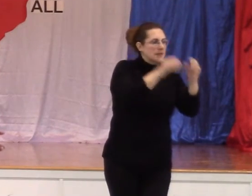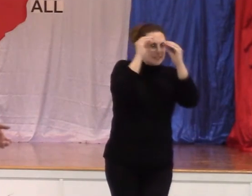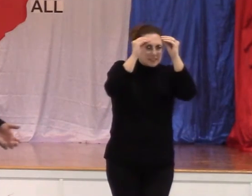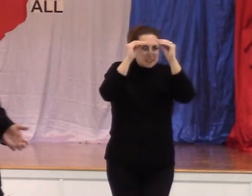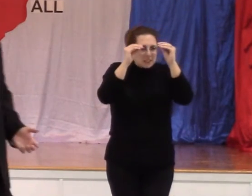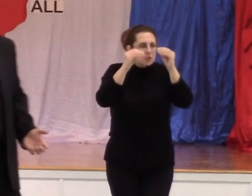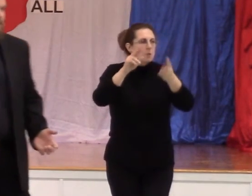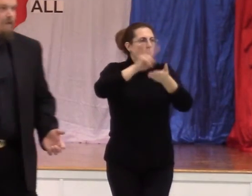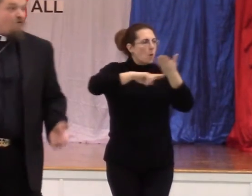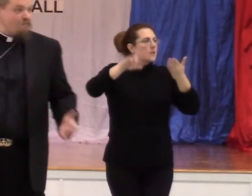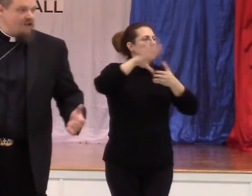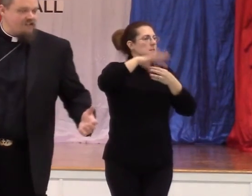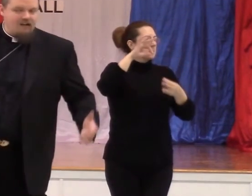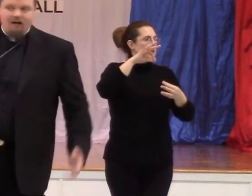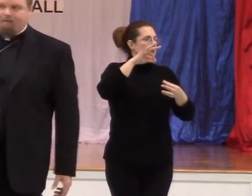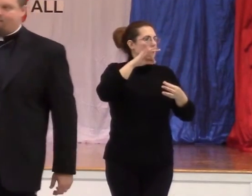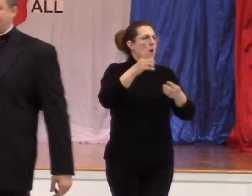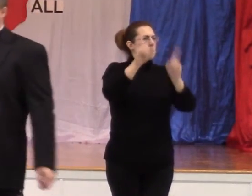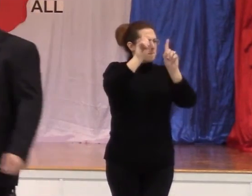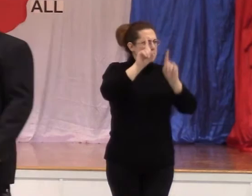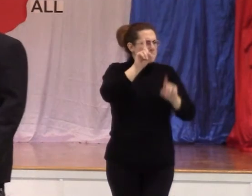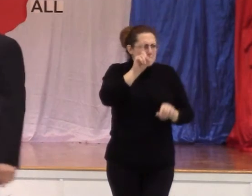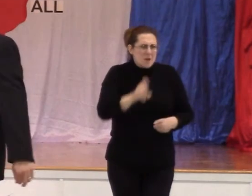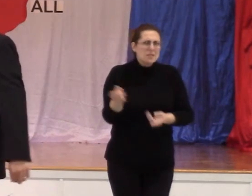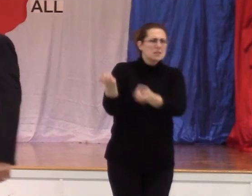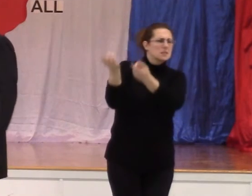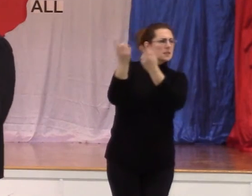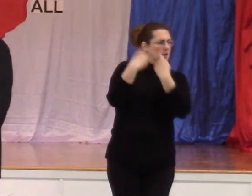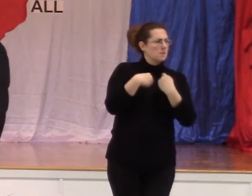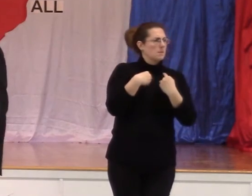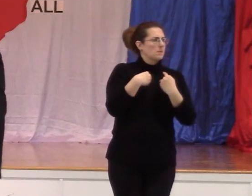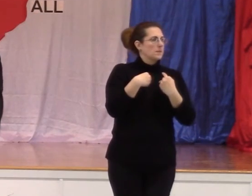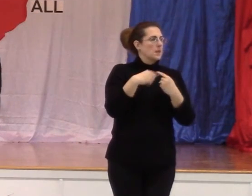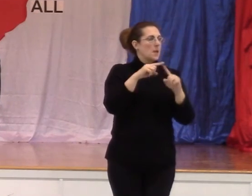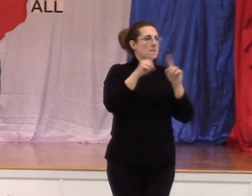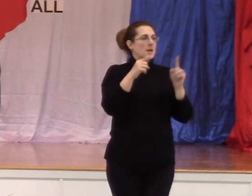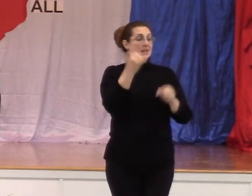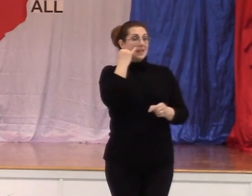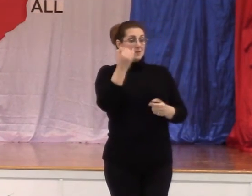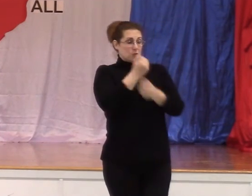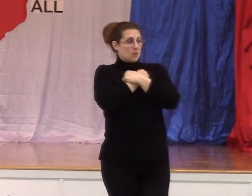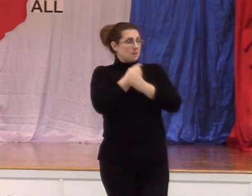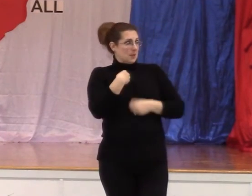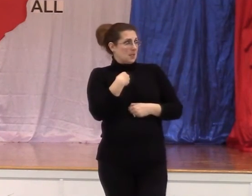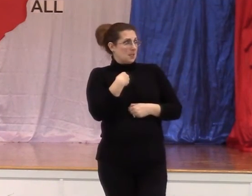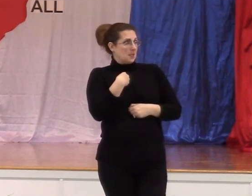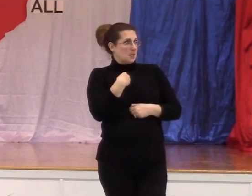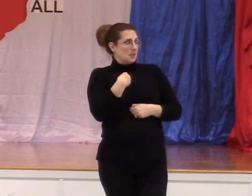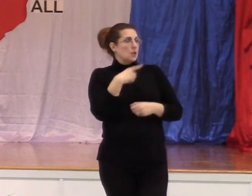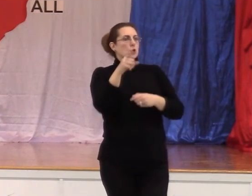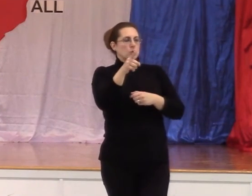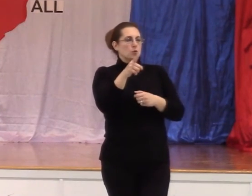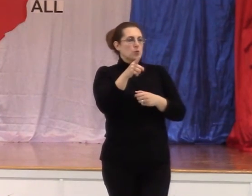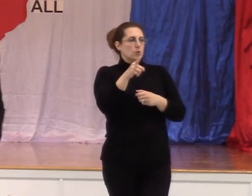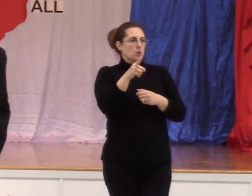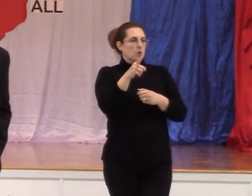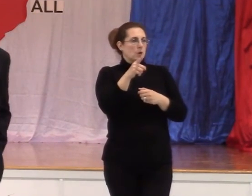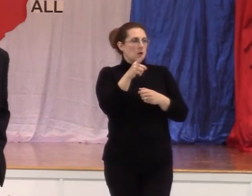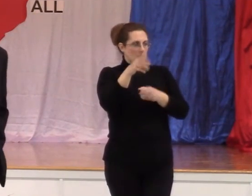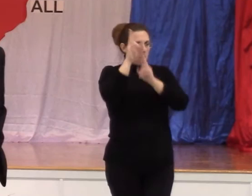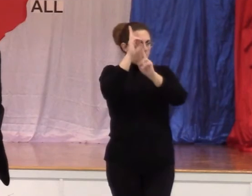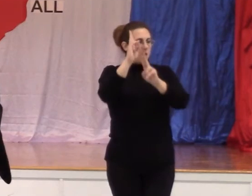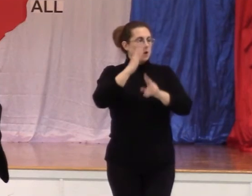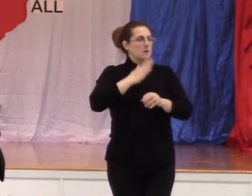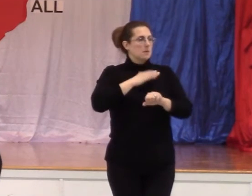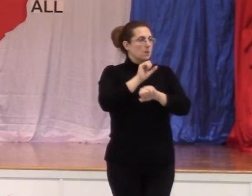Holy Spirit, who must come. But he says, if you love me, you will keep my